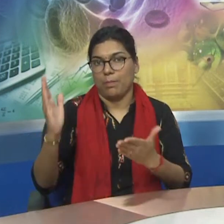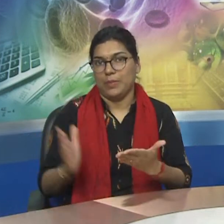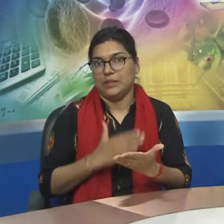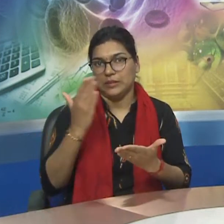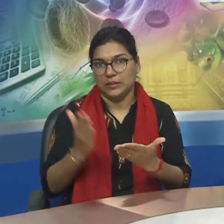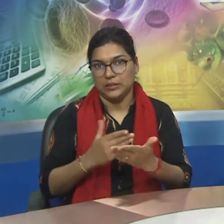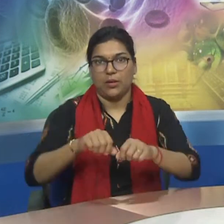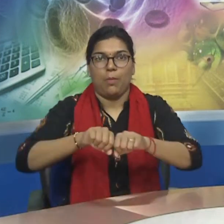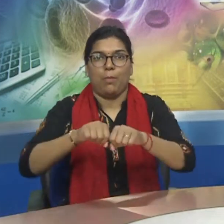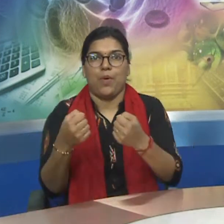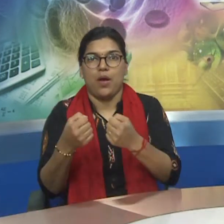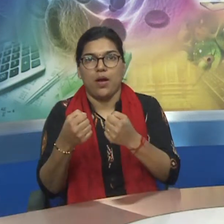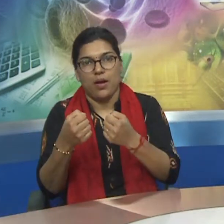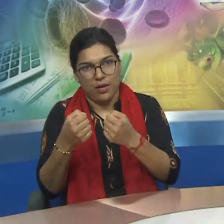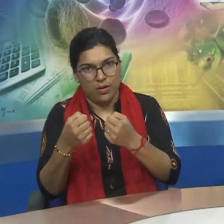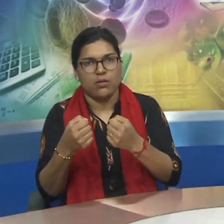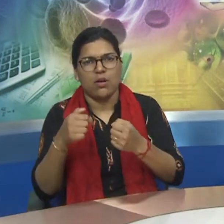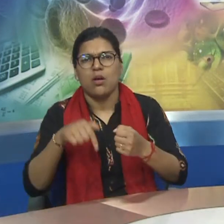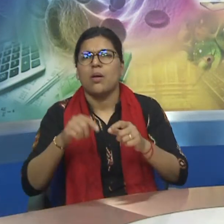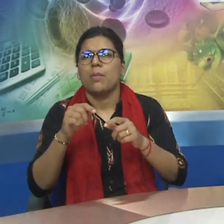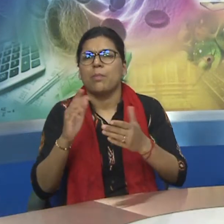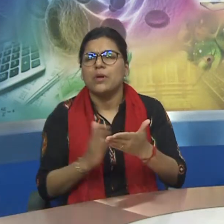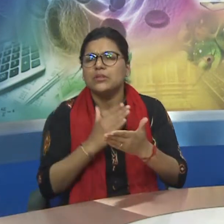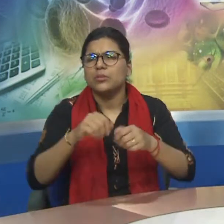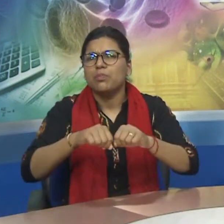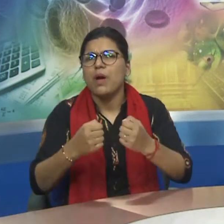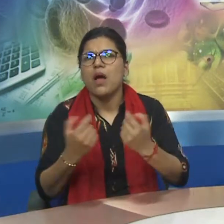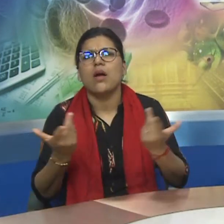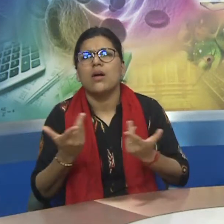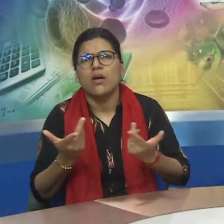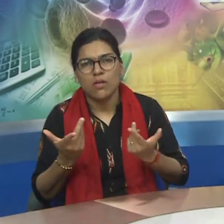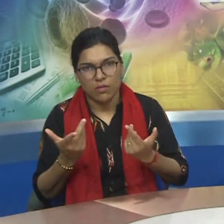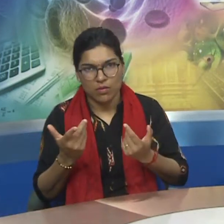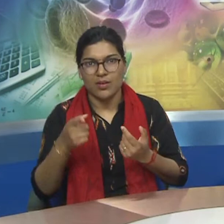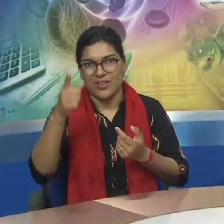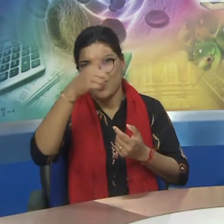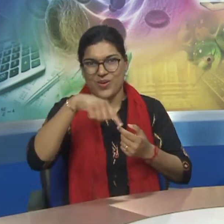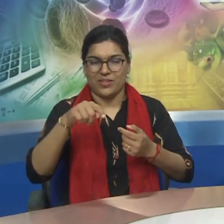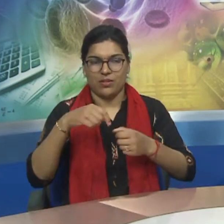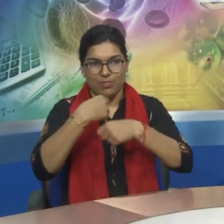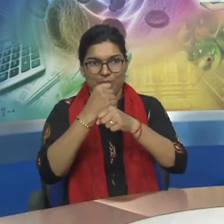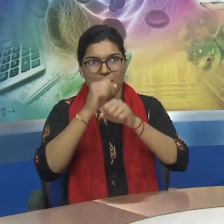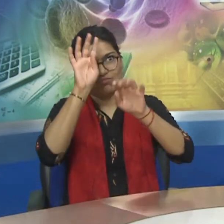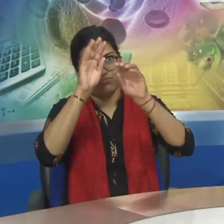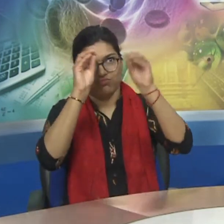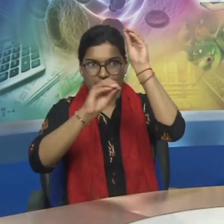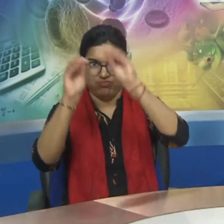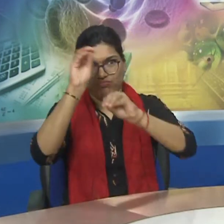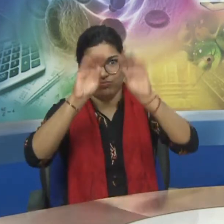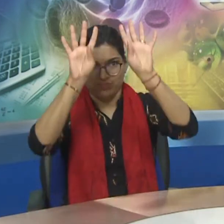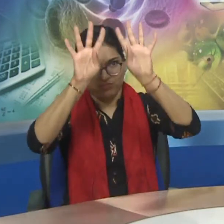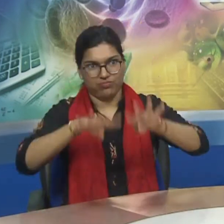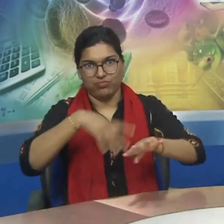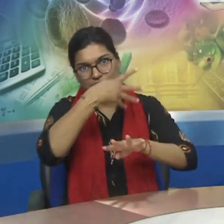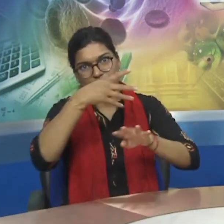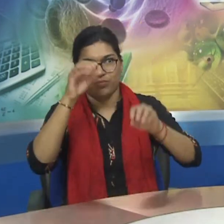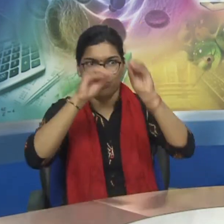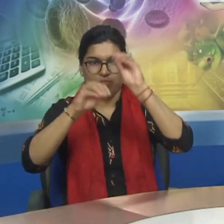And at this slide we are talking about the page breaks. You all know that to set a page